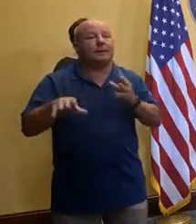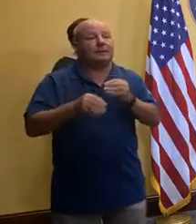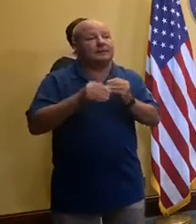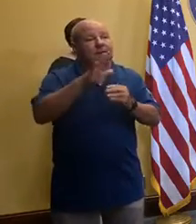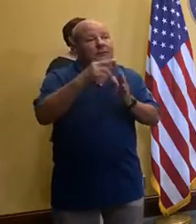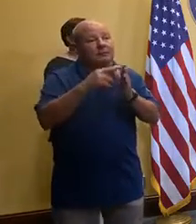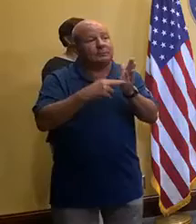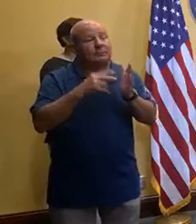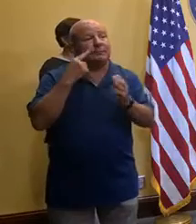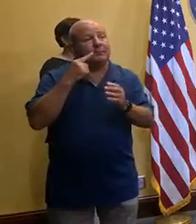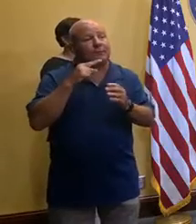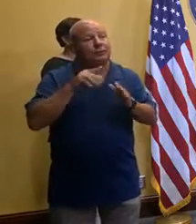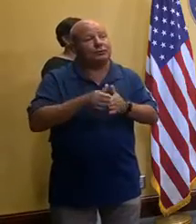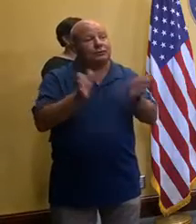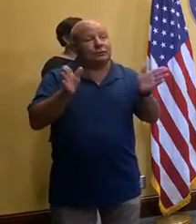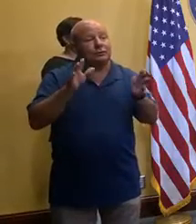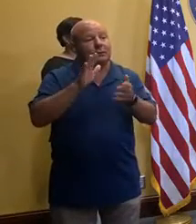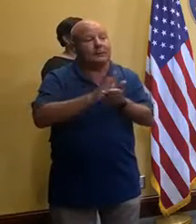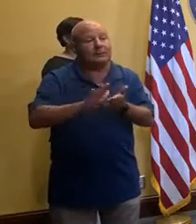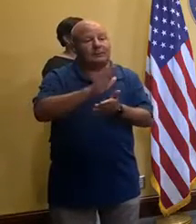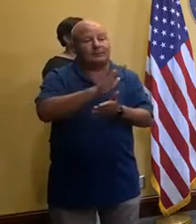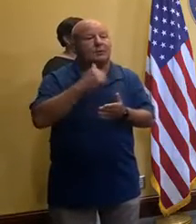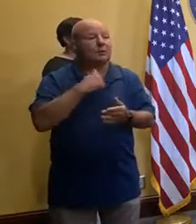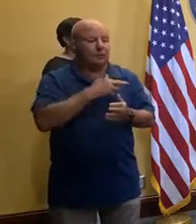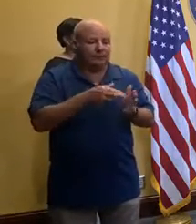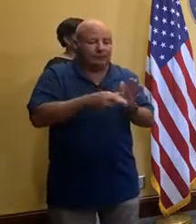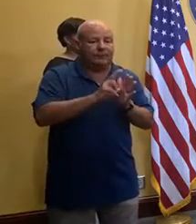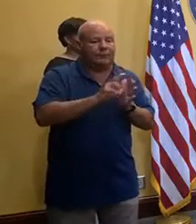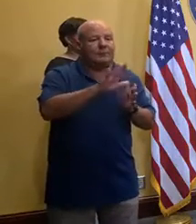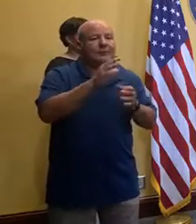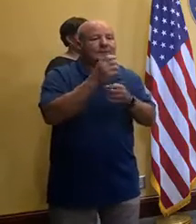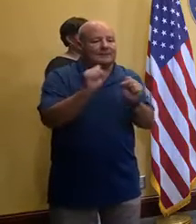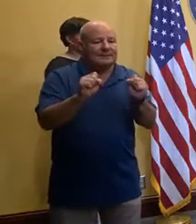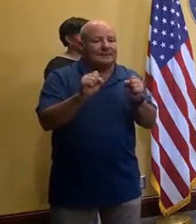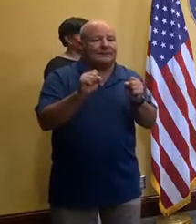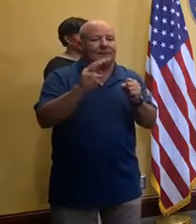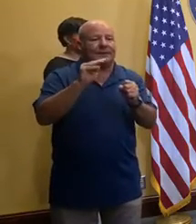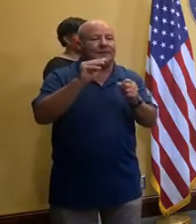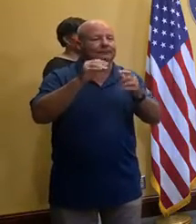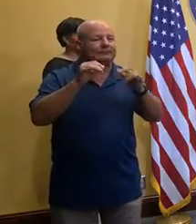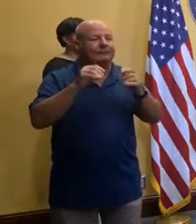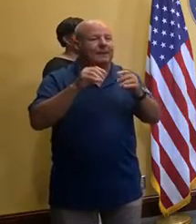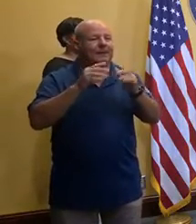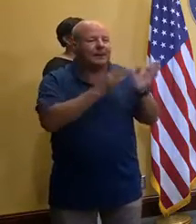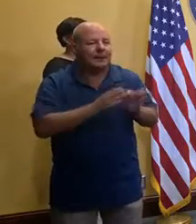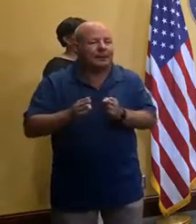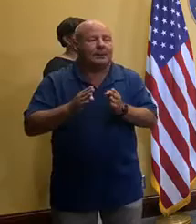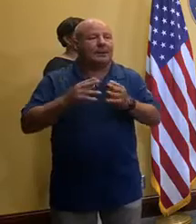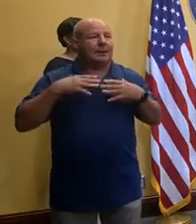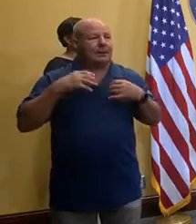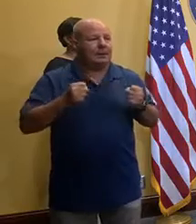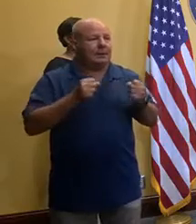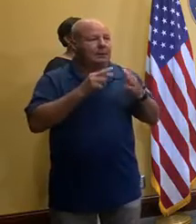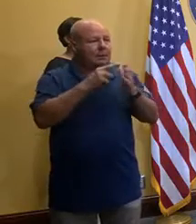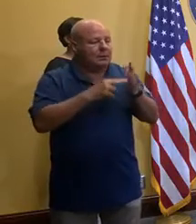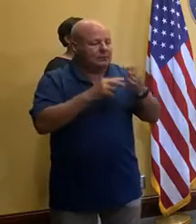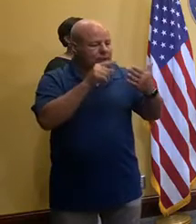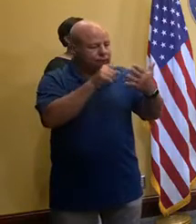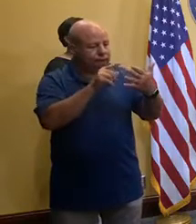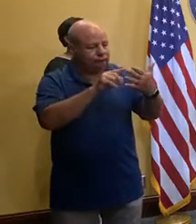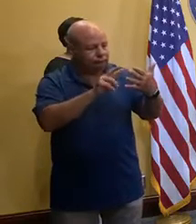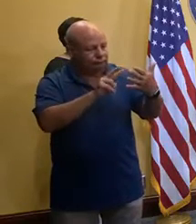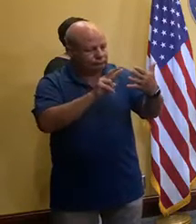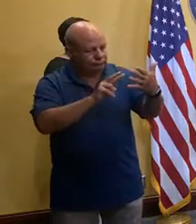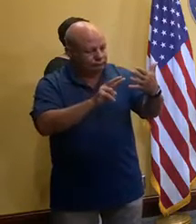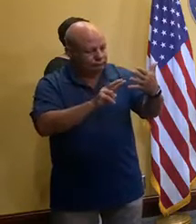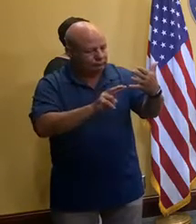the general campus, we have reviewed their safety measures, their health guidelines from every part of how their athletes plan to